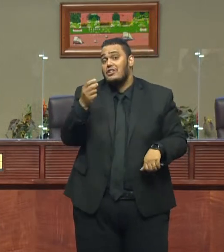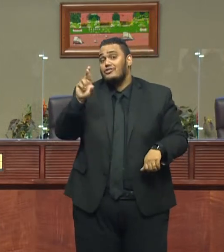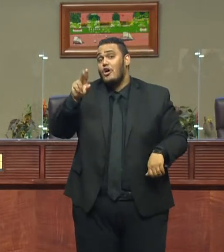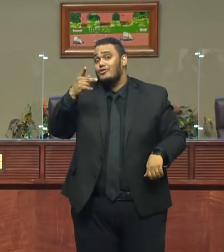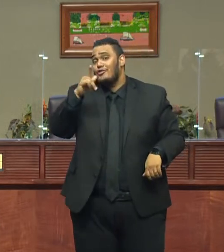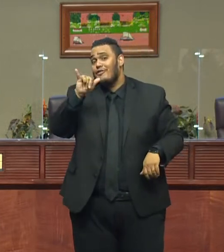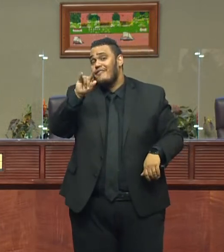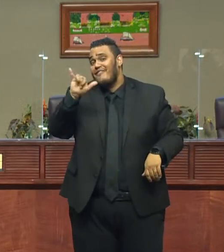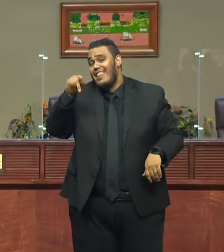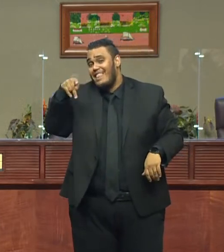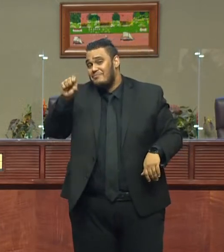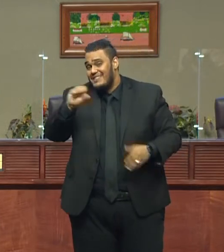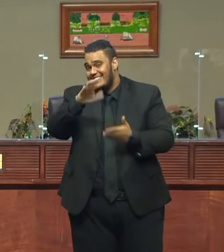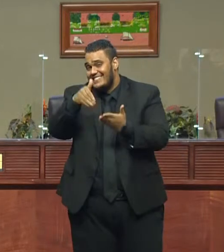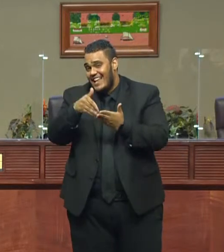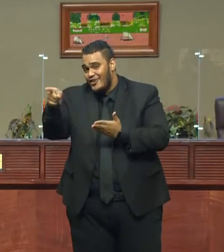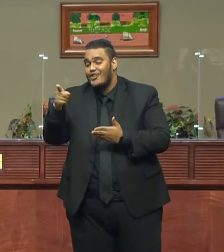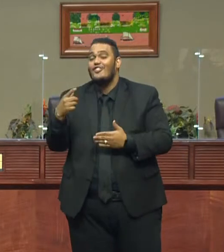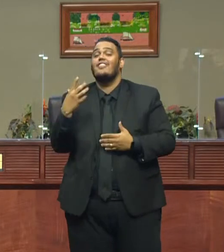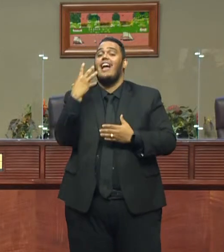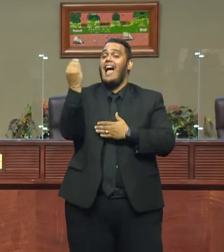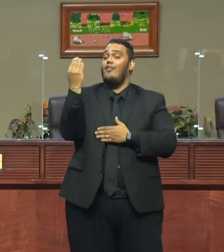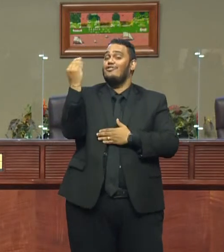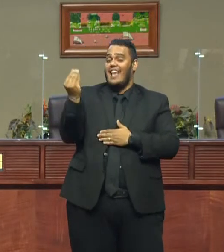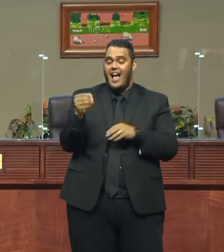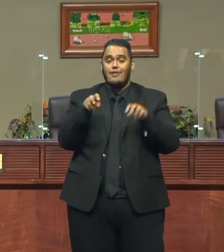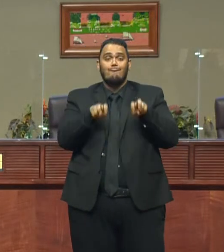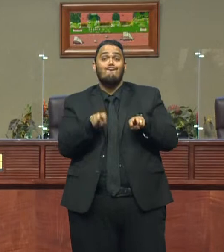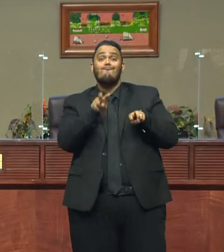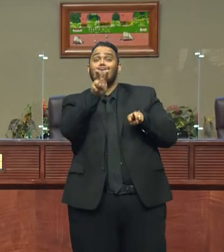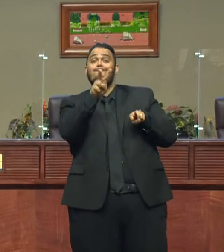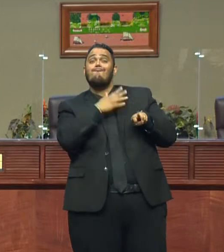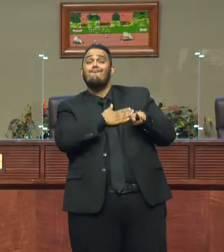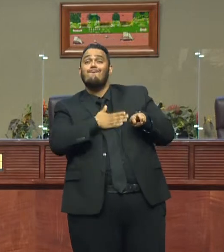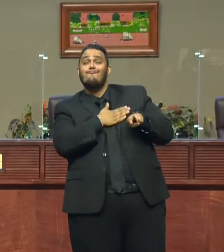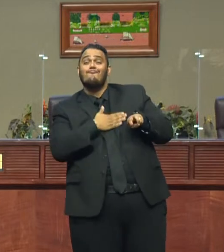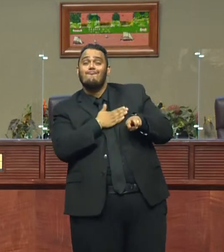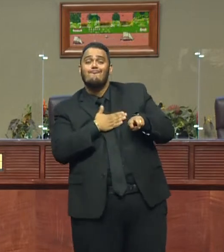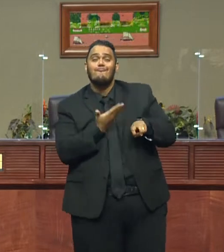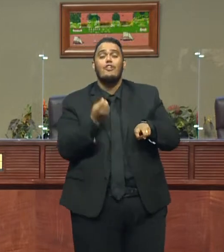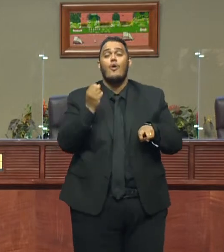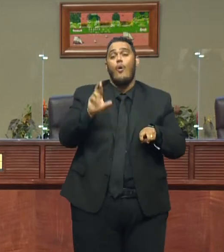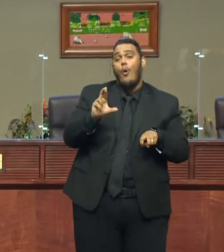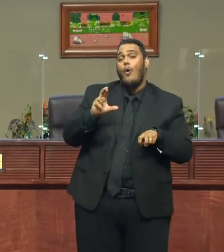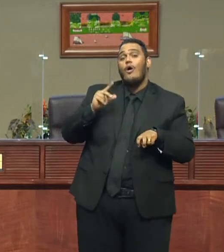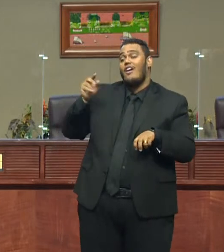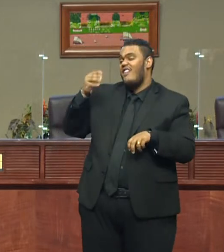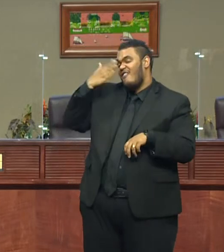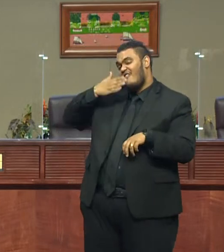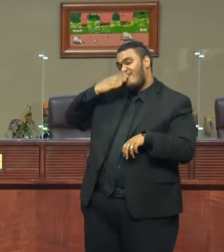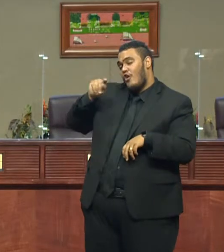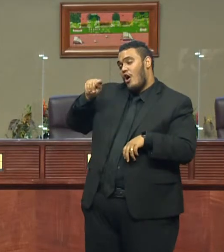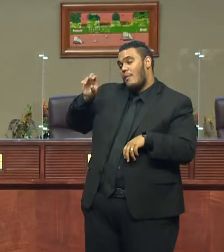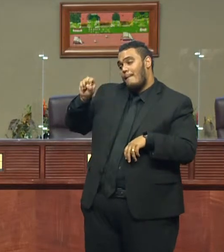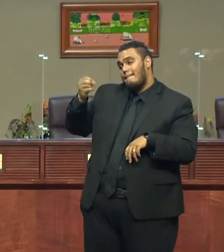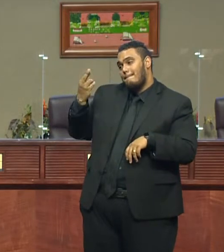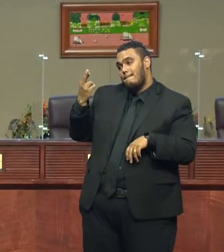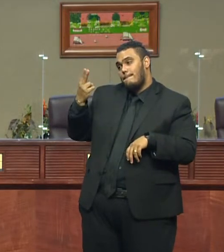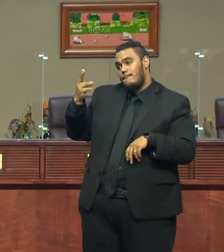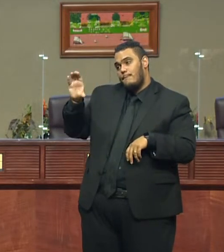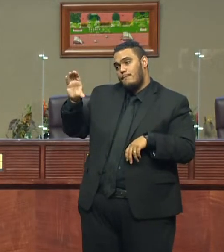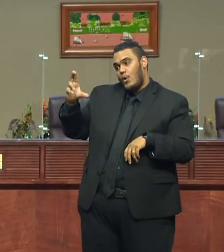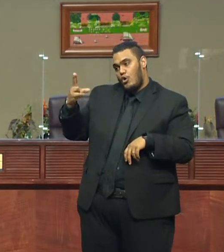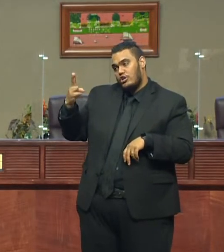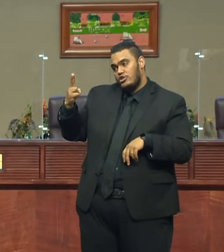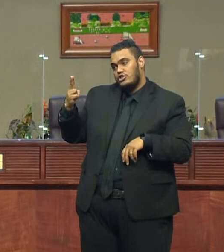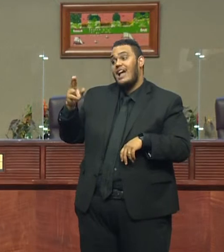Center, or the front porch at the Plaza Live, or watching a movie on the East Lawn at Lake Eola Park.